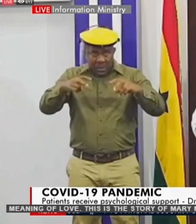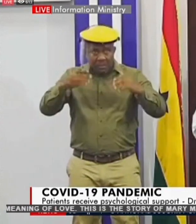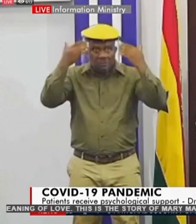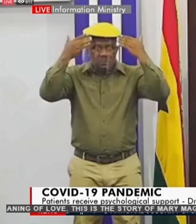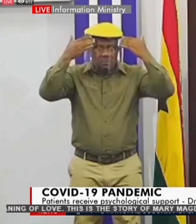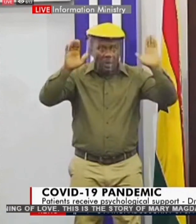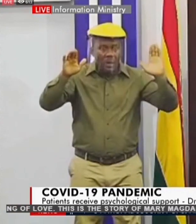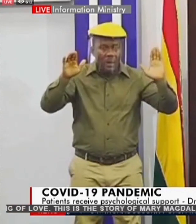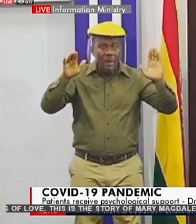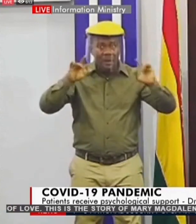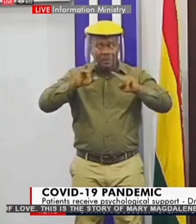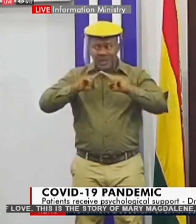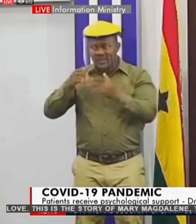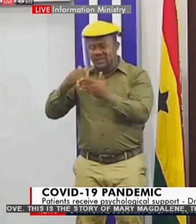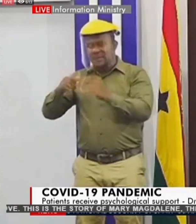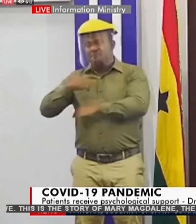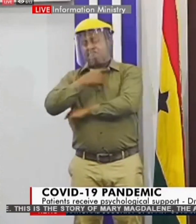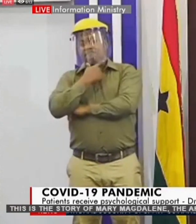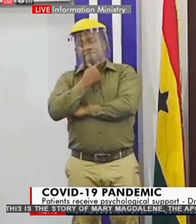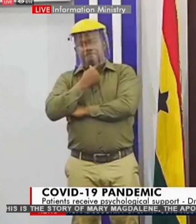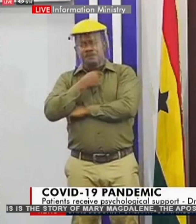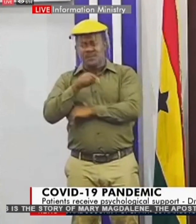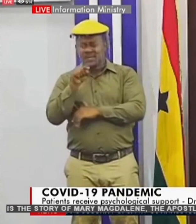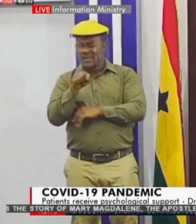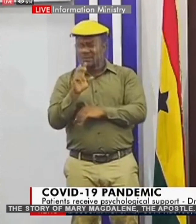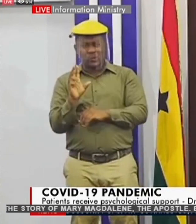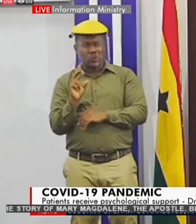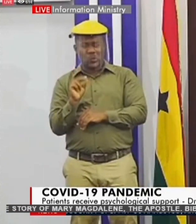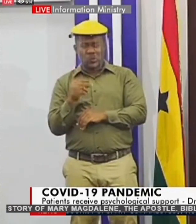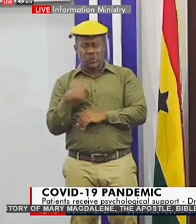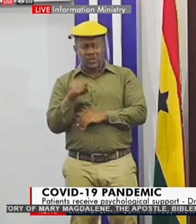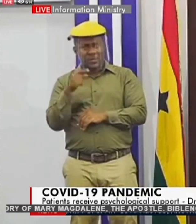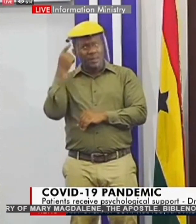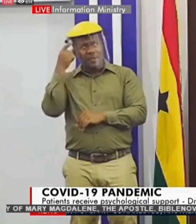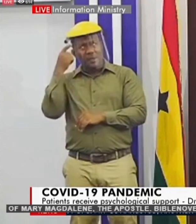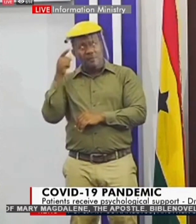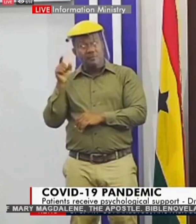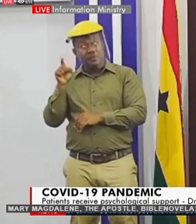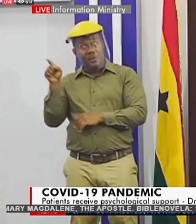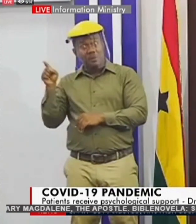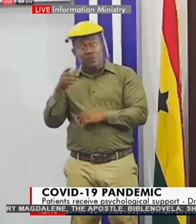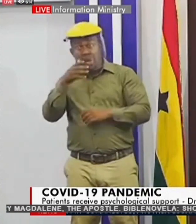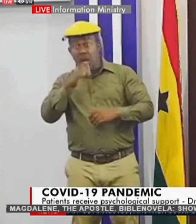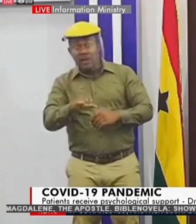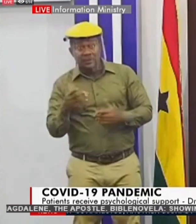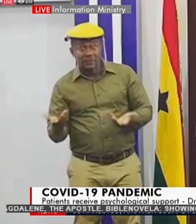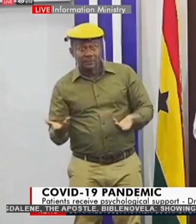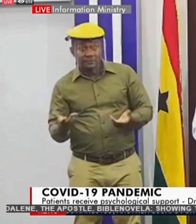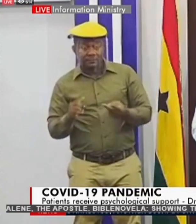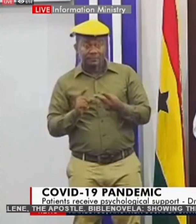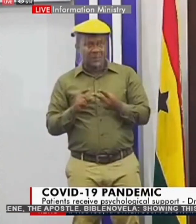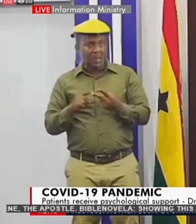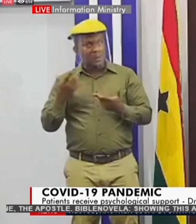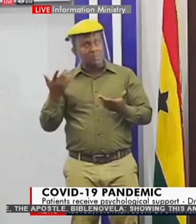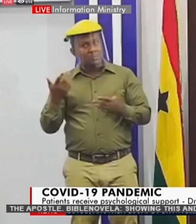the conceptions we have, the belief we have about it, that is probably as a result of a curse or